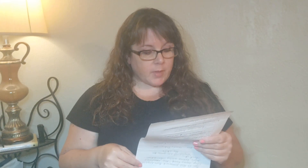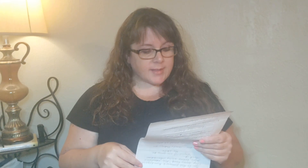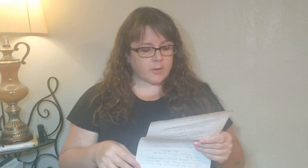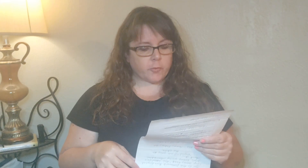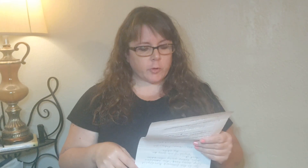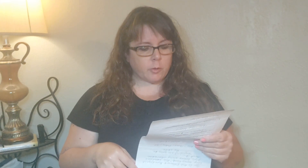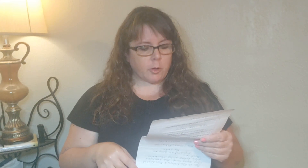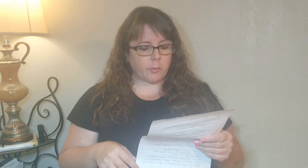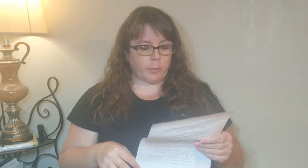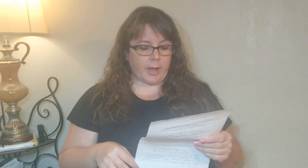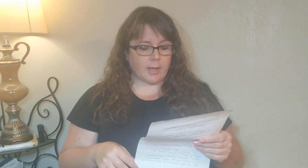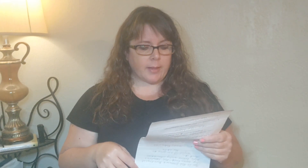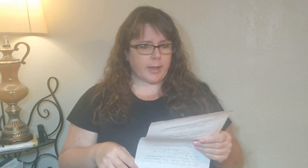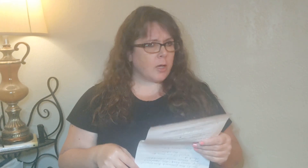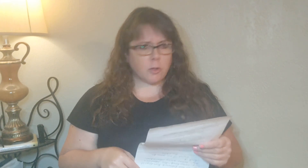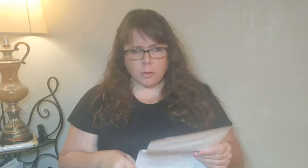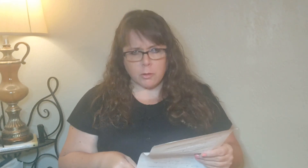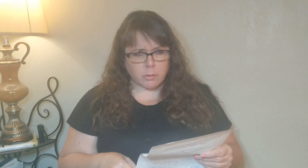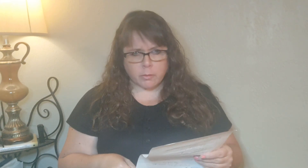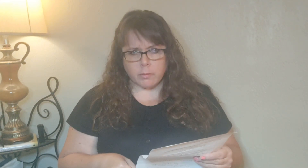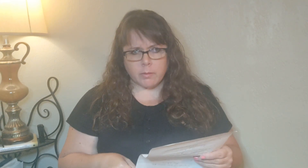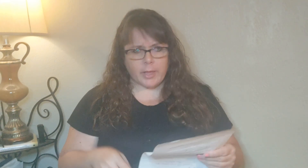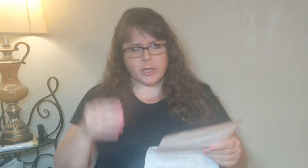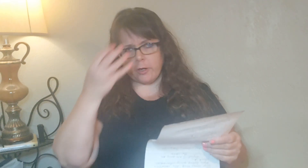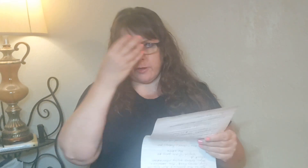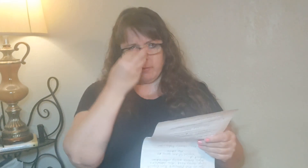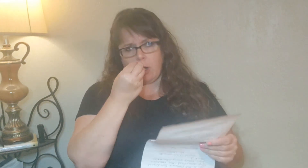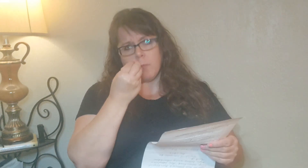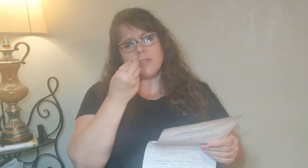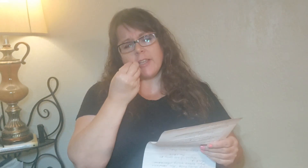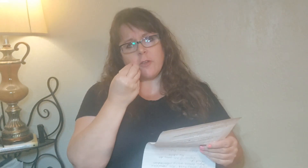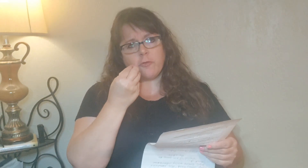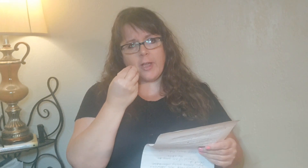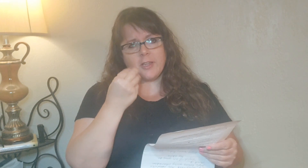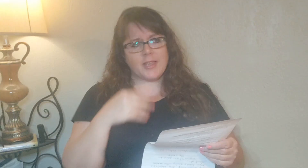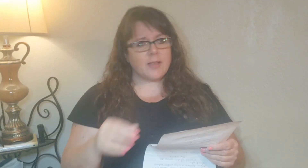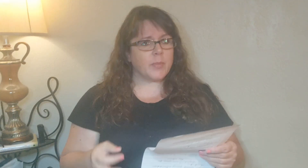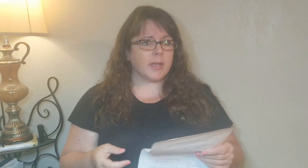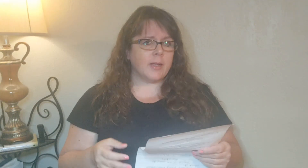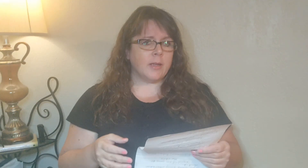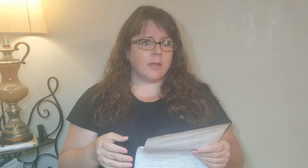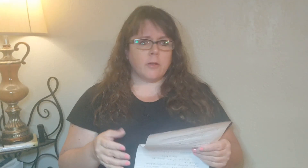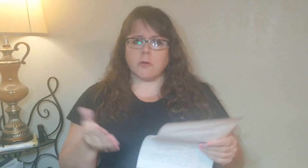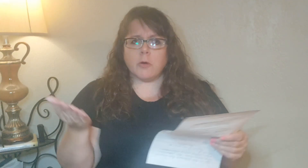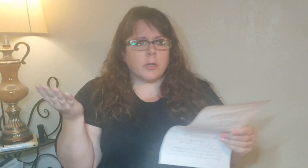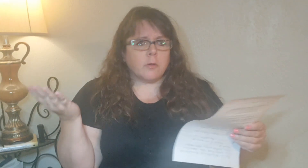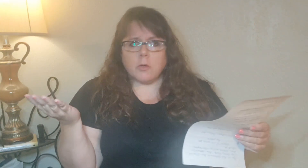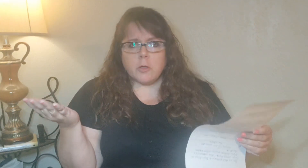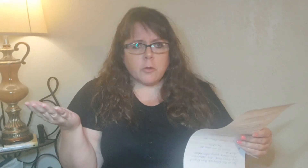is a furrowed brow, like who, like you're, almost like you're frowning, but you're going,